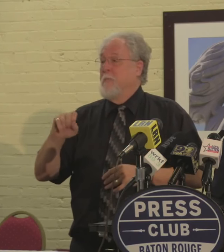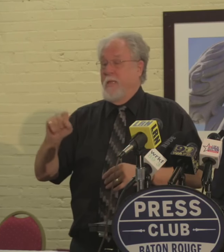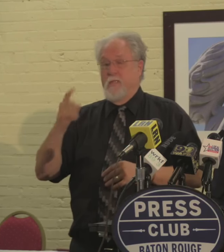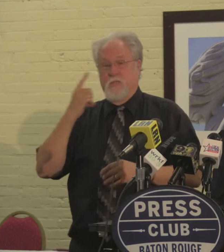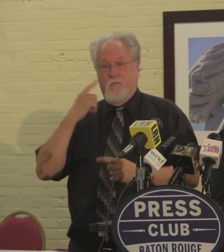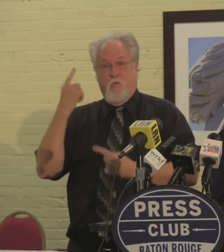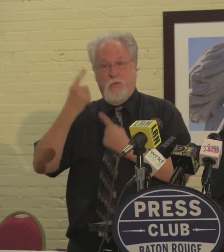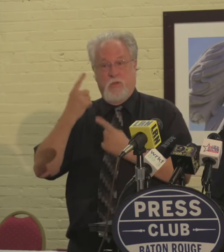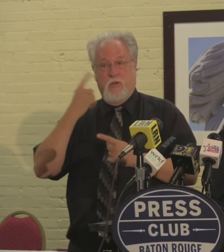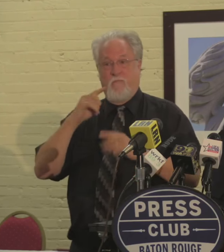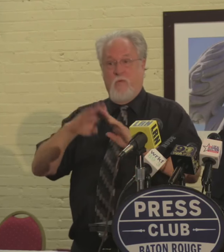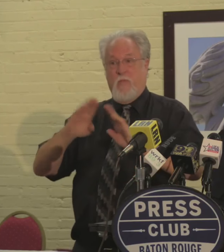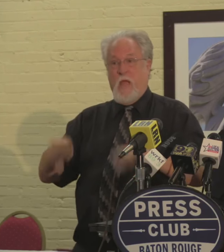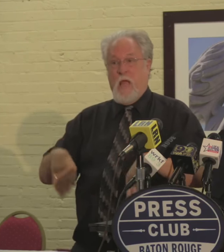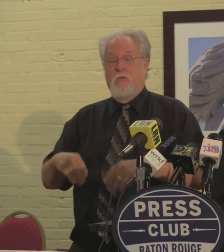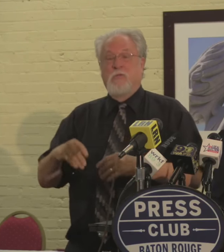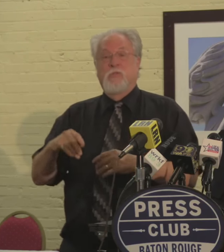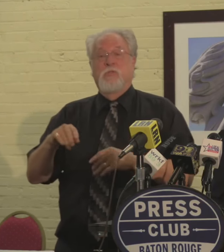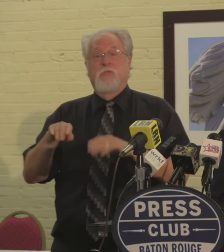House floor.